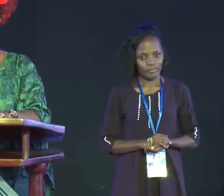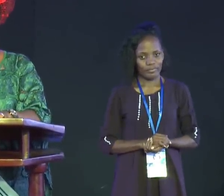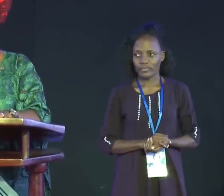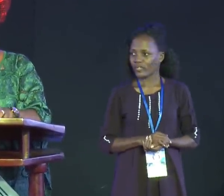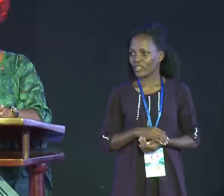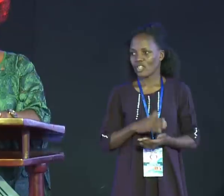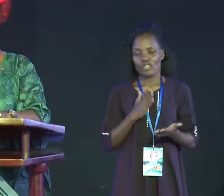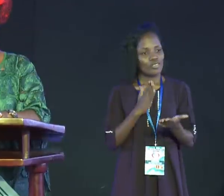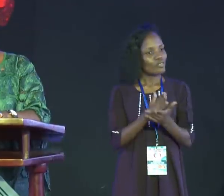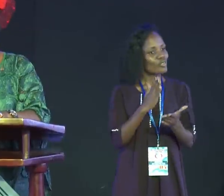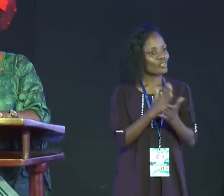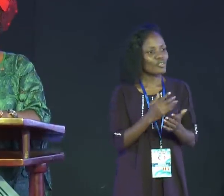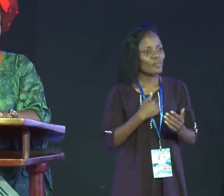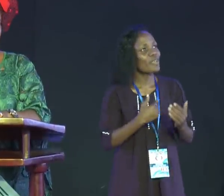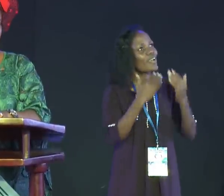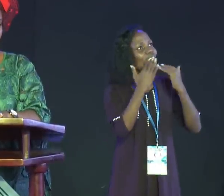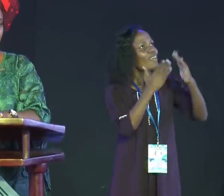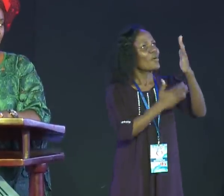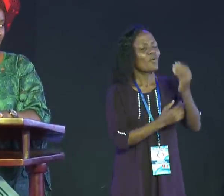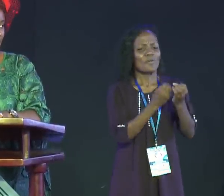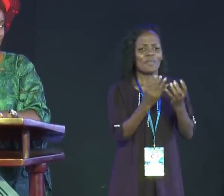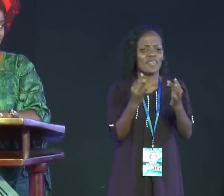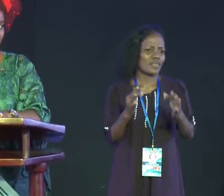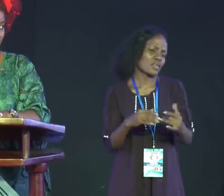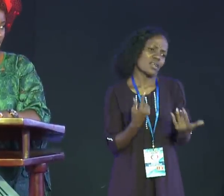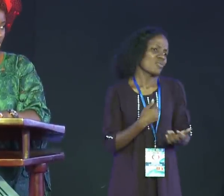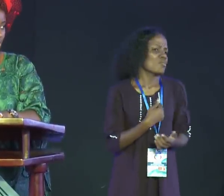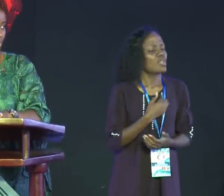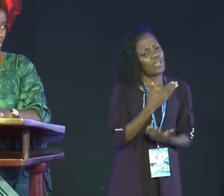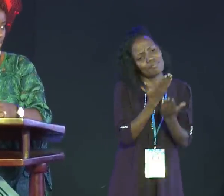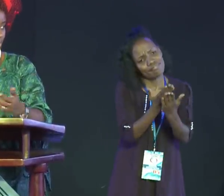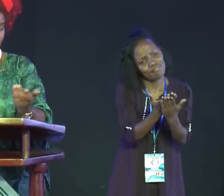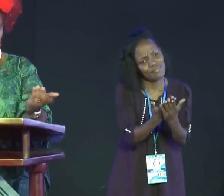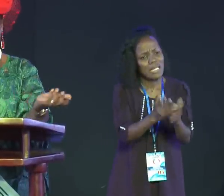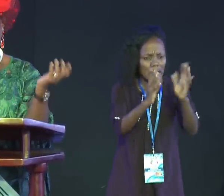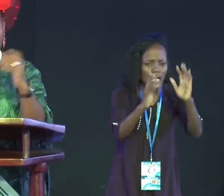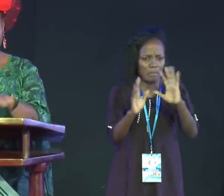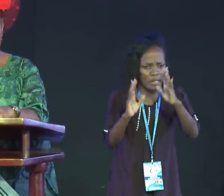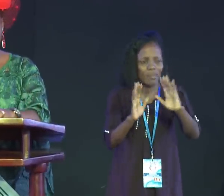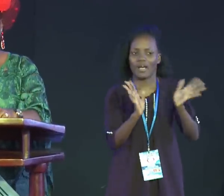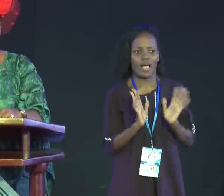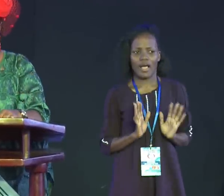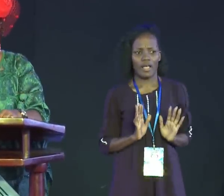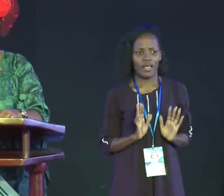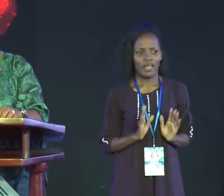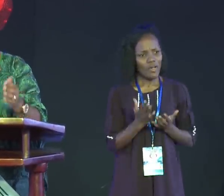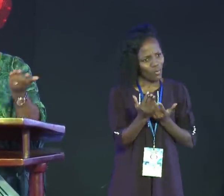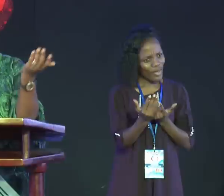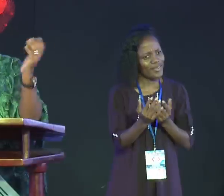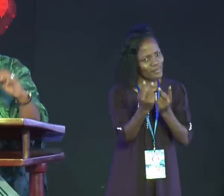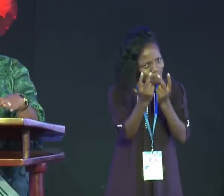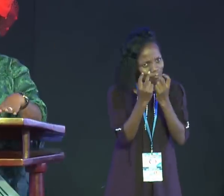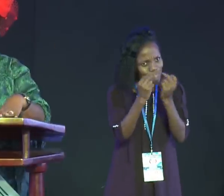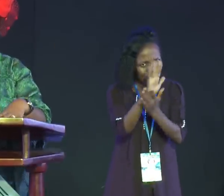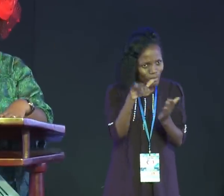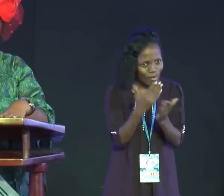Banange ebyokwebaliza mukama bingi kambasabe muleme kubangala obudde I have so many things to thank the Lord